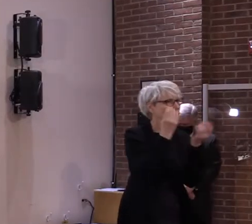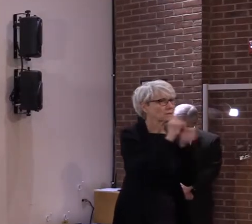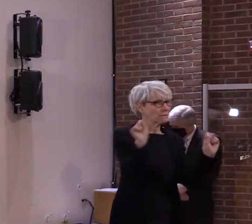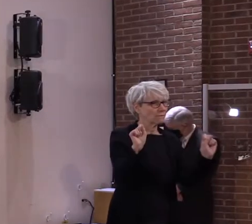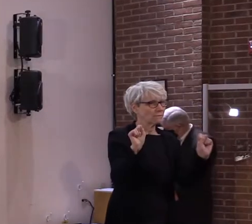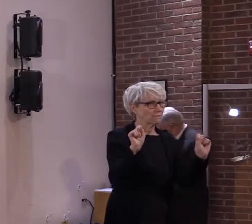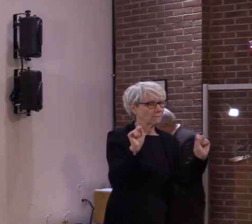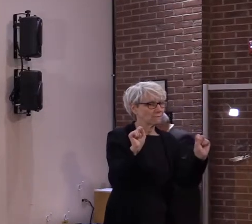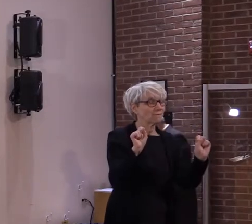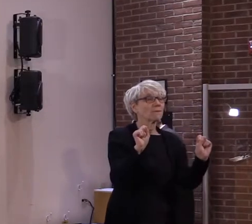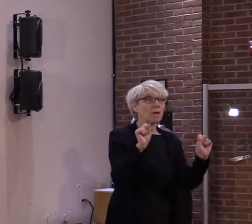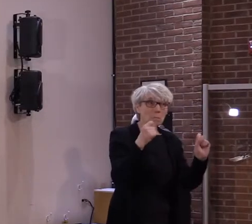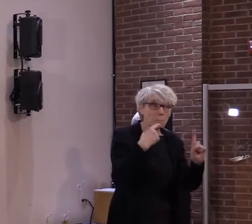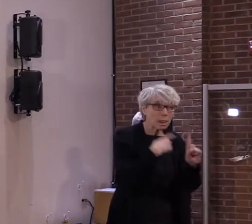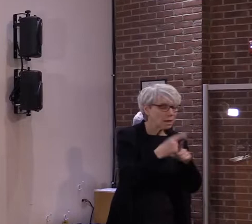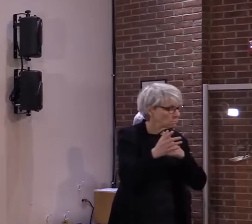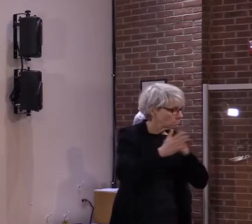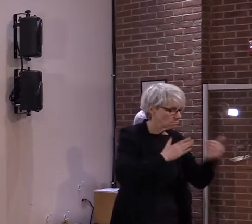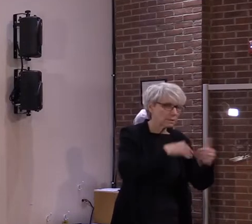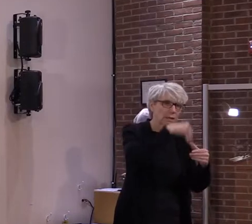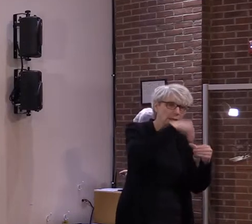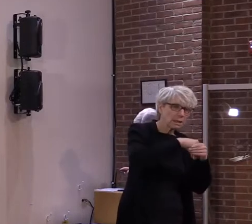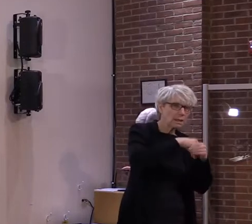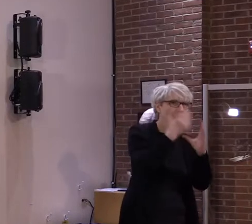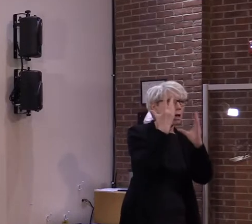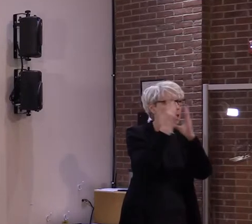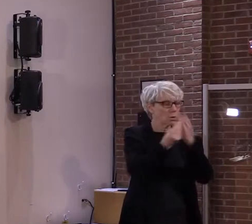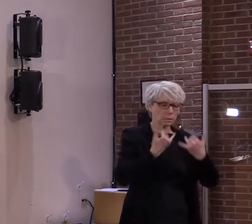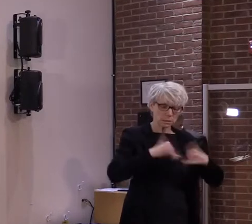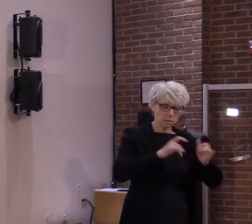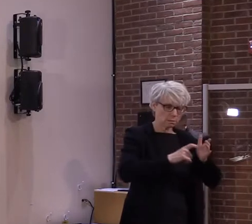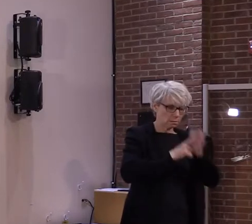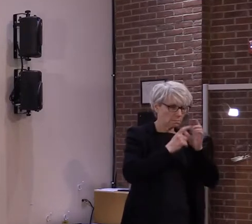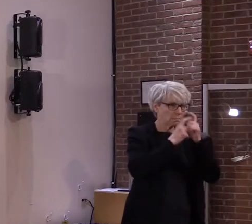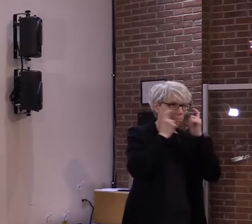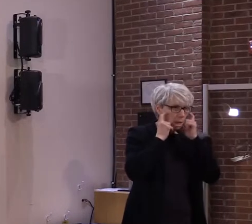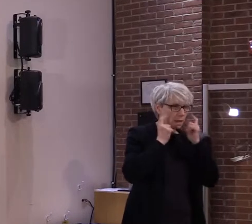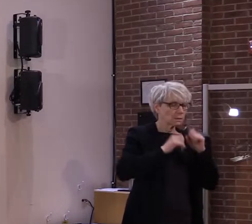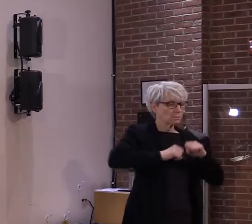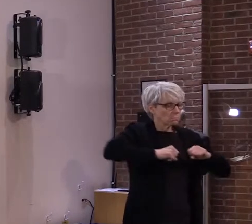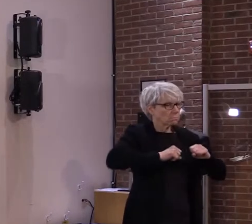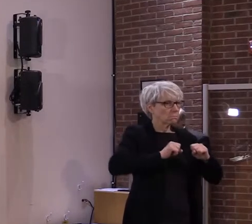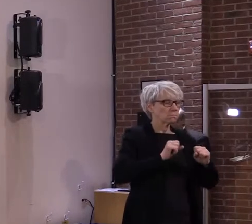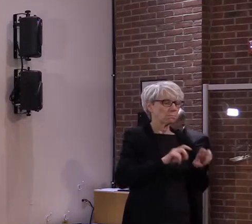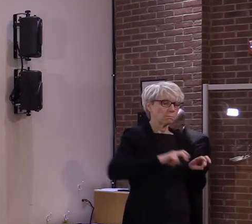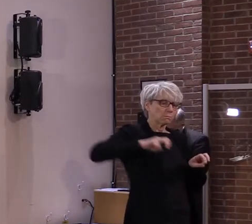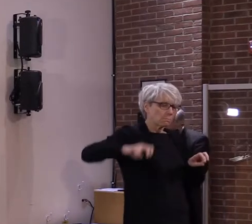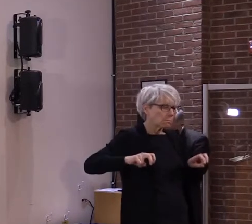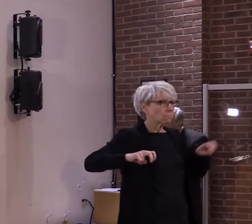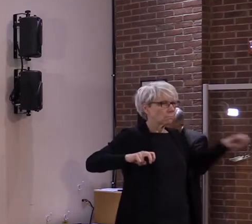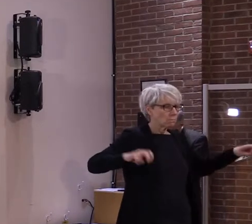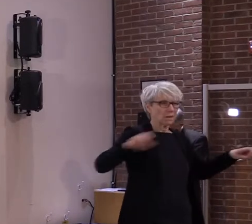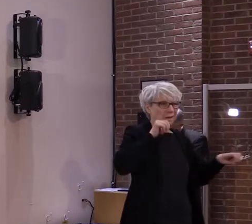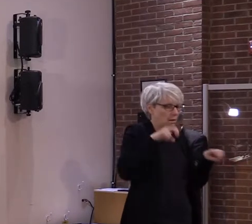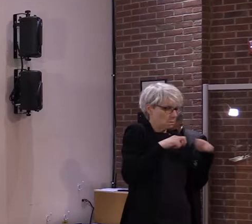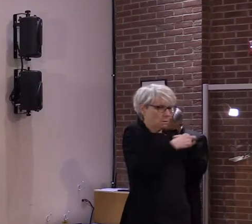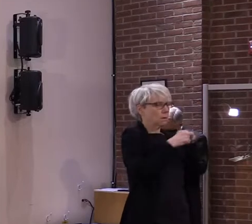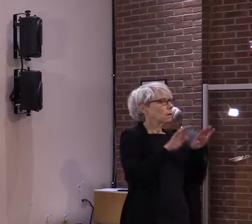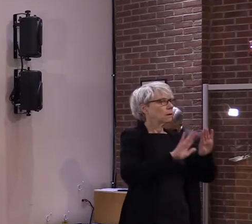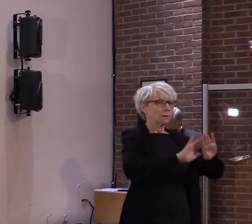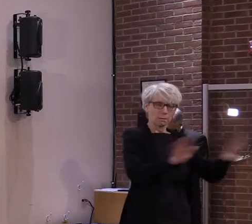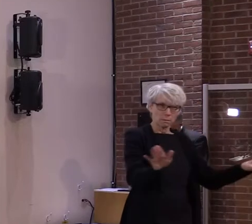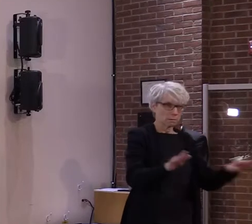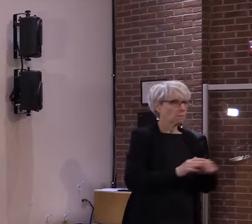physical distancing along the way, as you've heard. Because the approach you've been listening to thus far